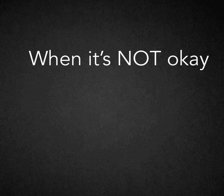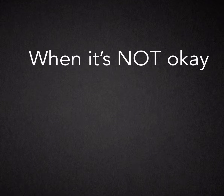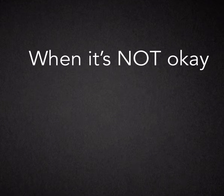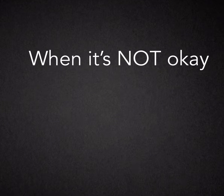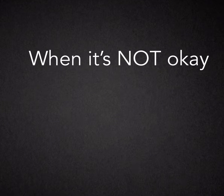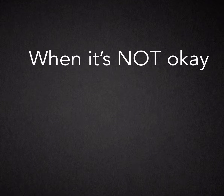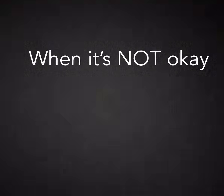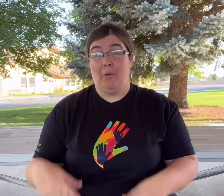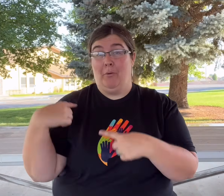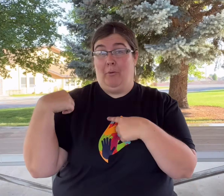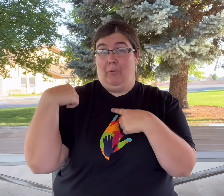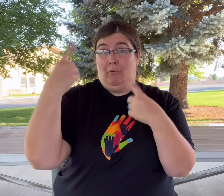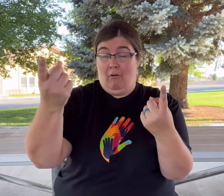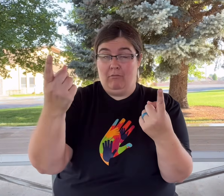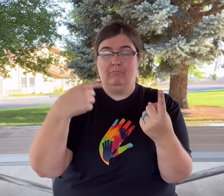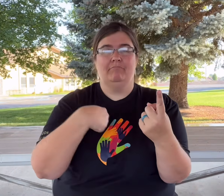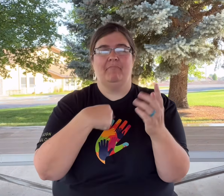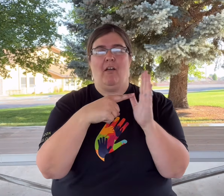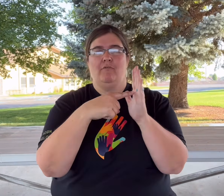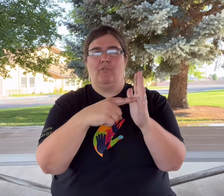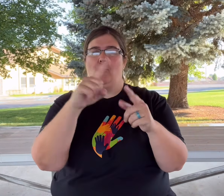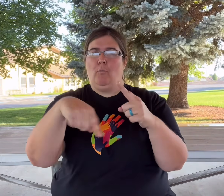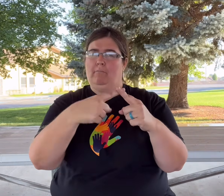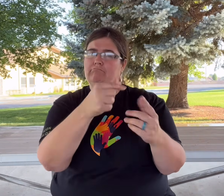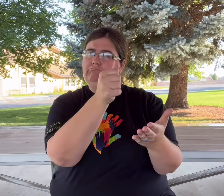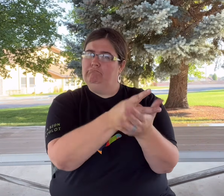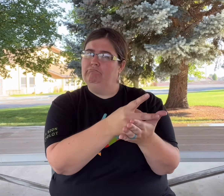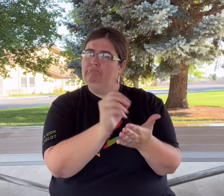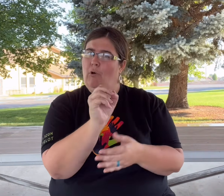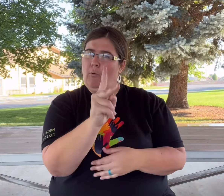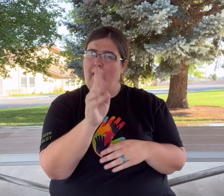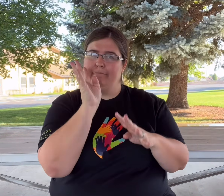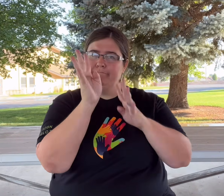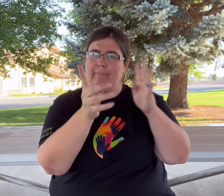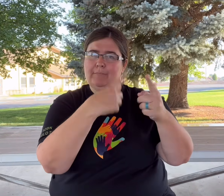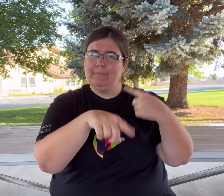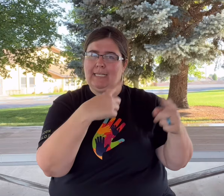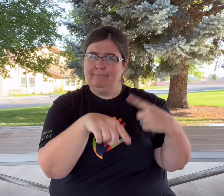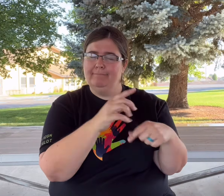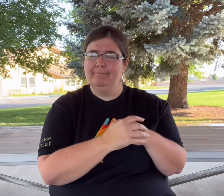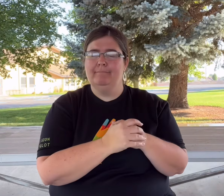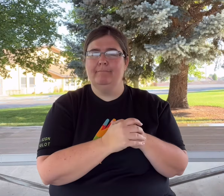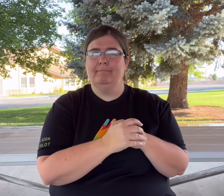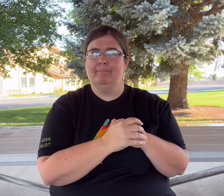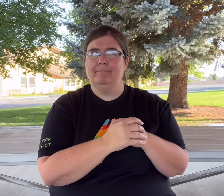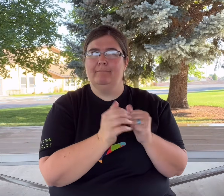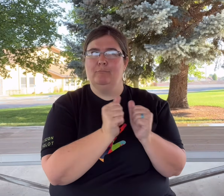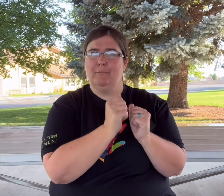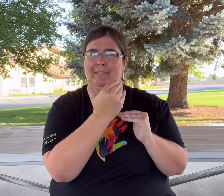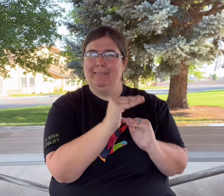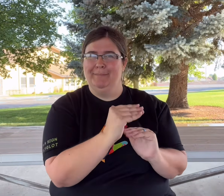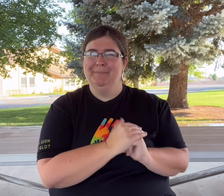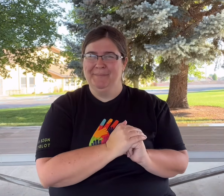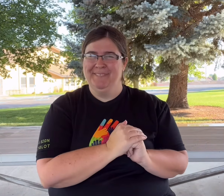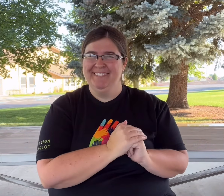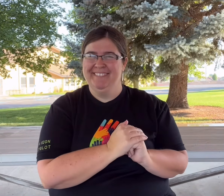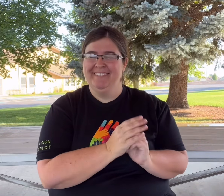When it's not okay. So up to this point, I've shown you when it's okay to make up signs with limits.